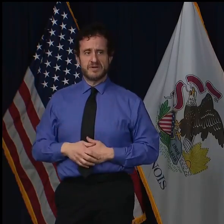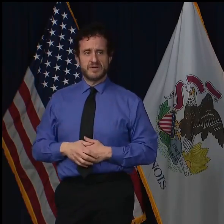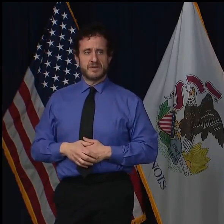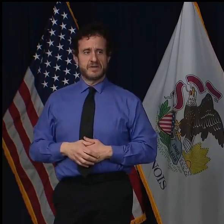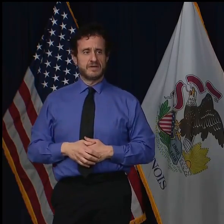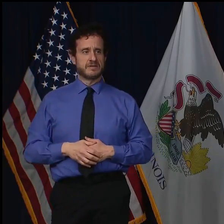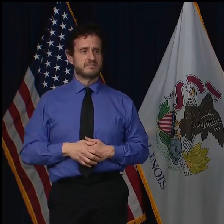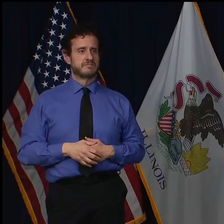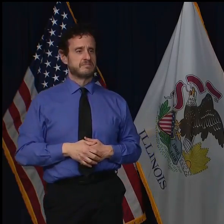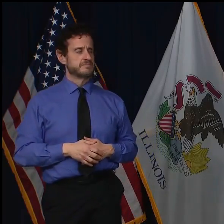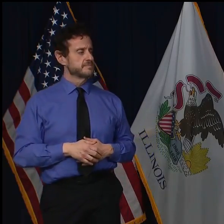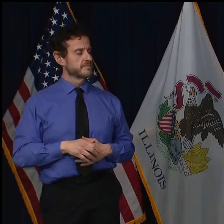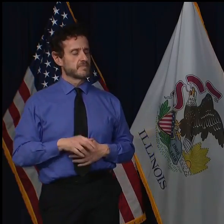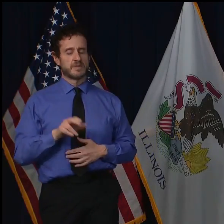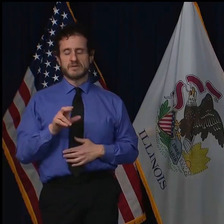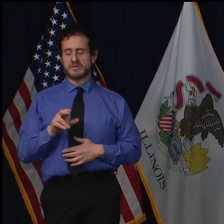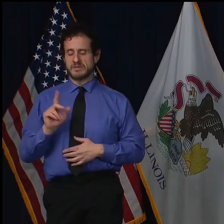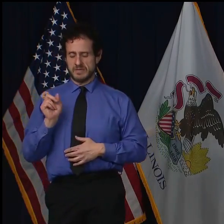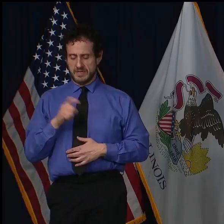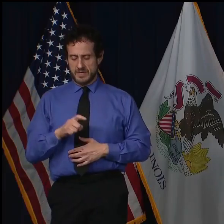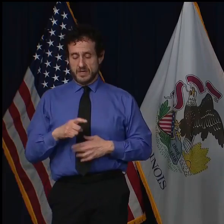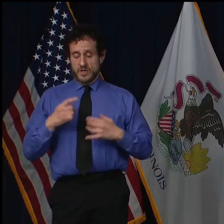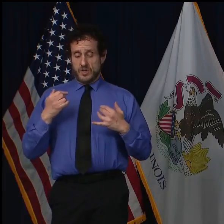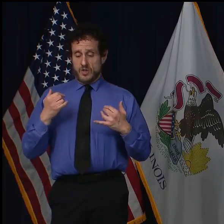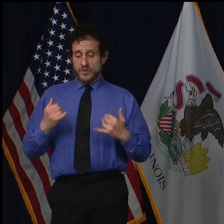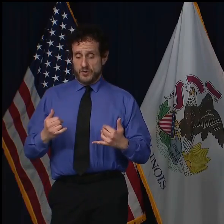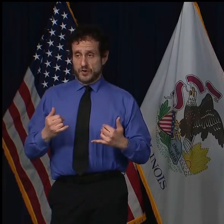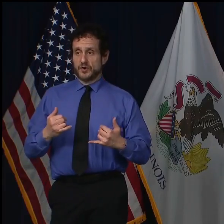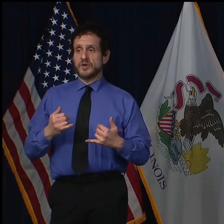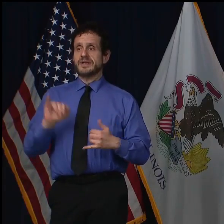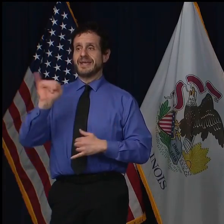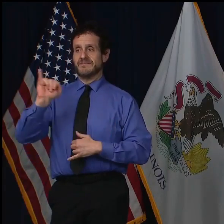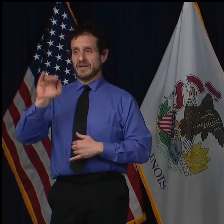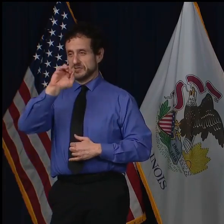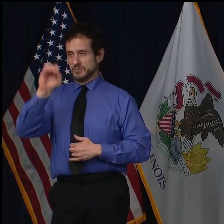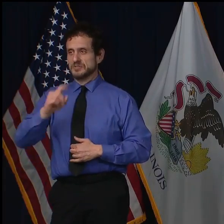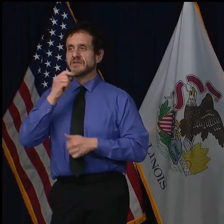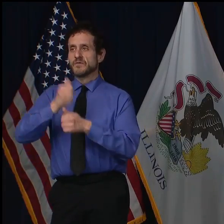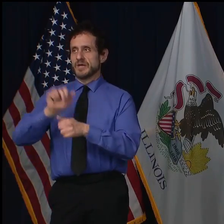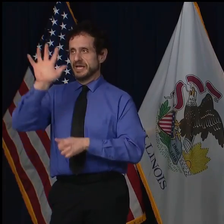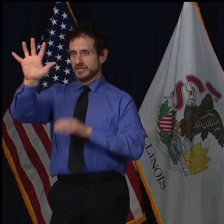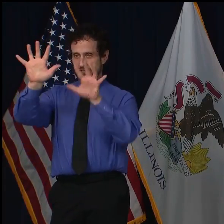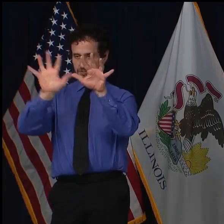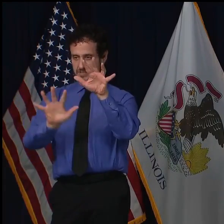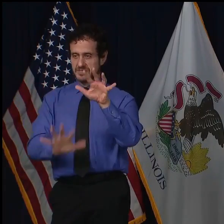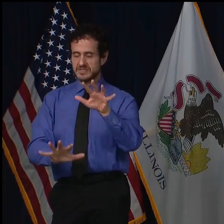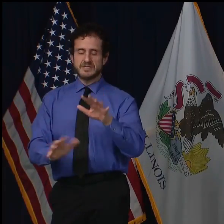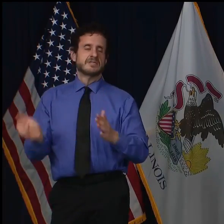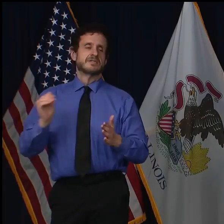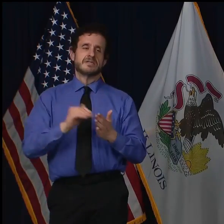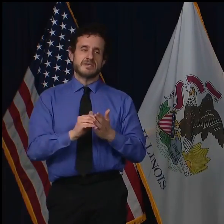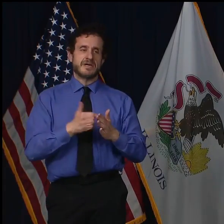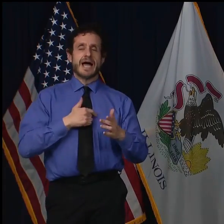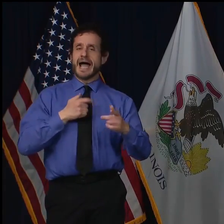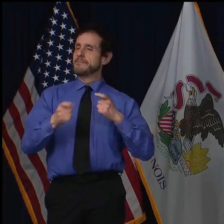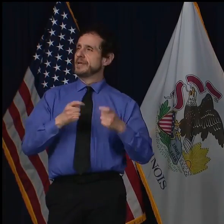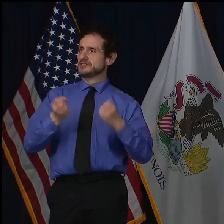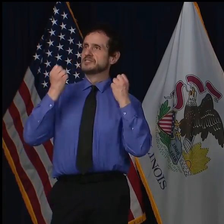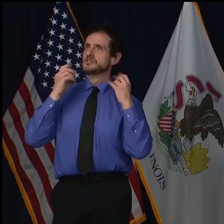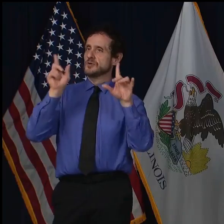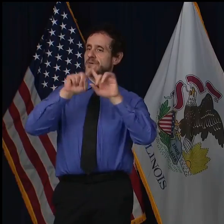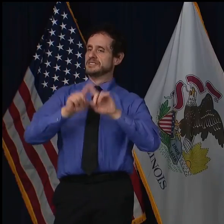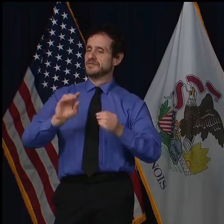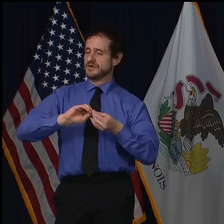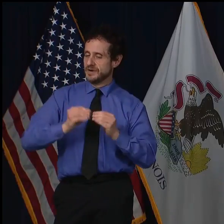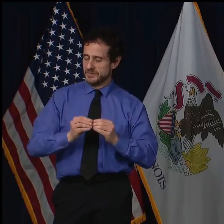Zike, Univision wants to know, what is the current rate of infection for each zone? The current rate of infection, okay, again, I am managing so many